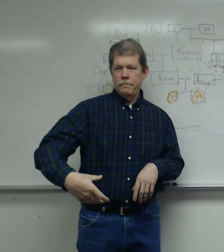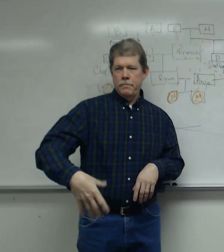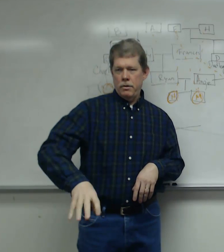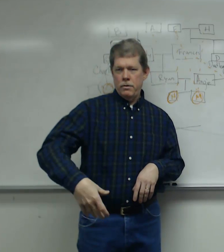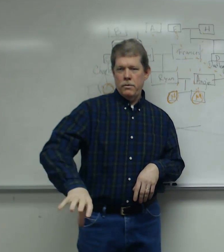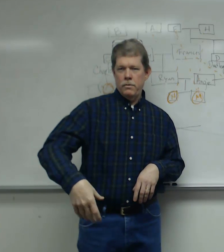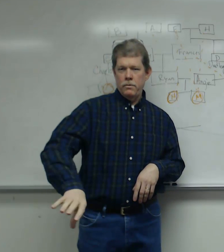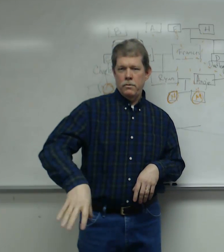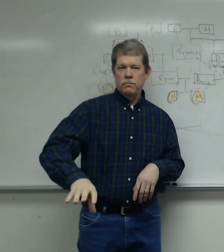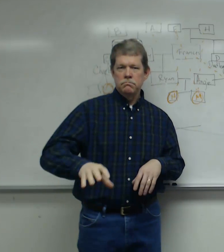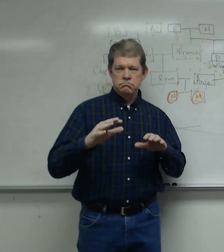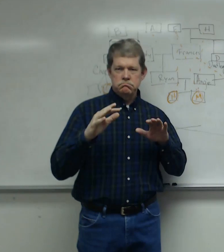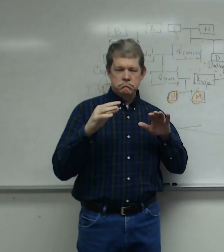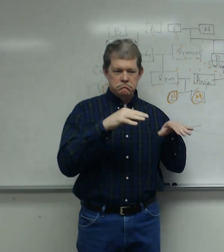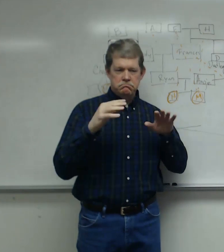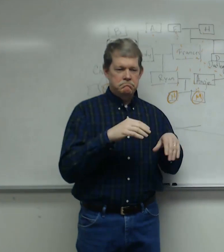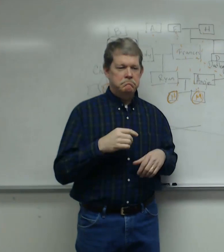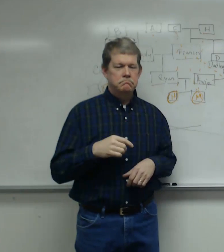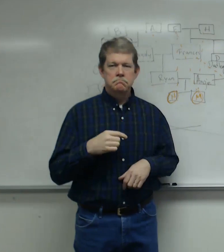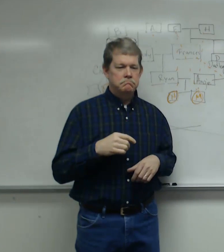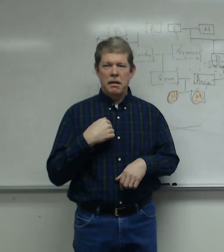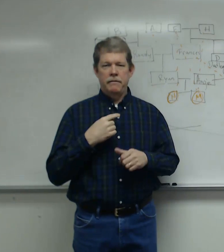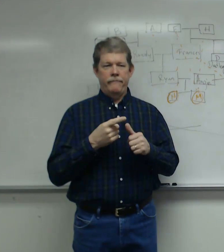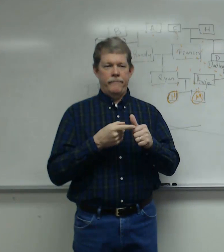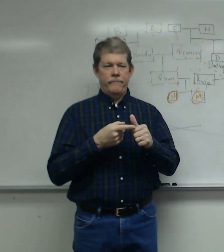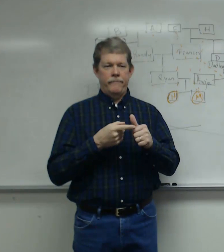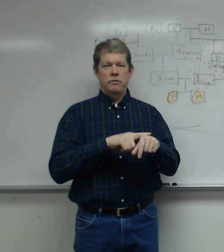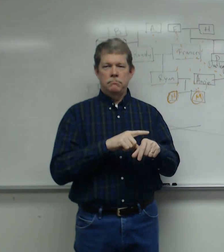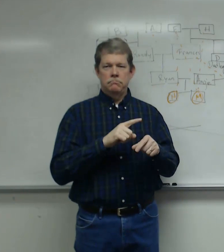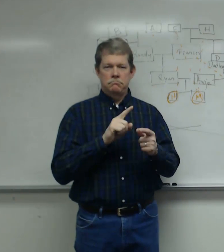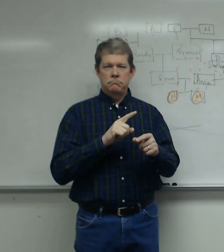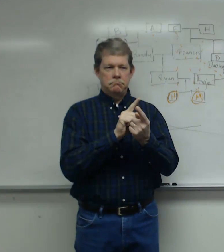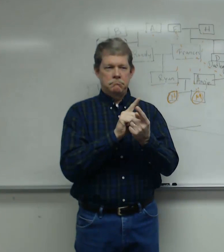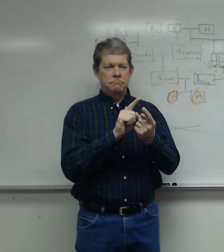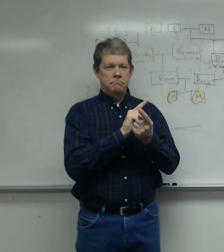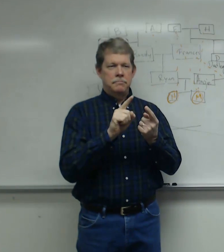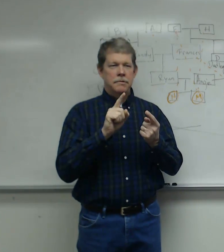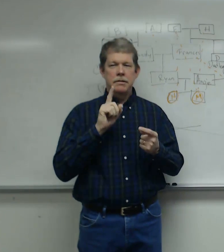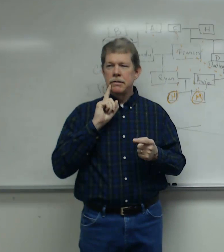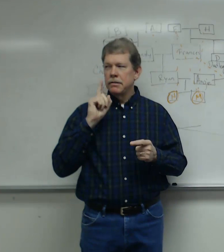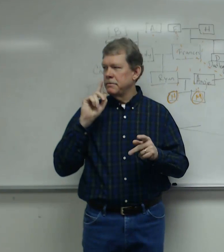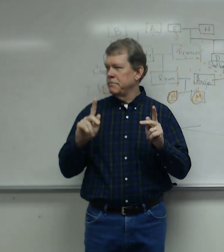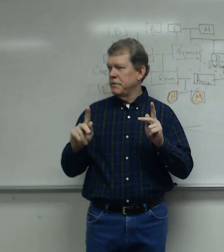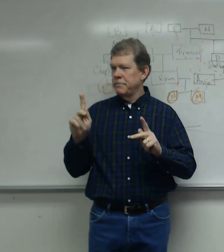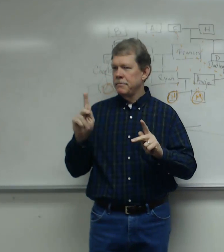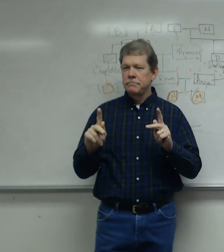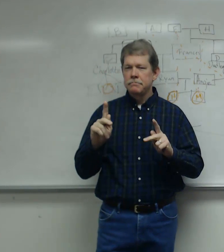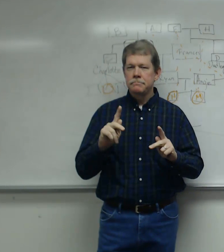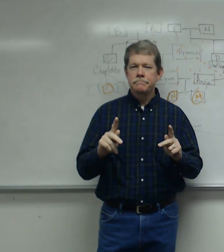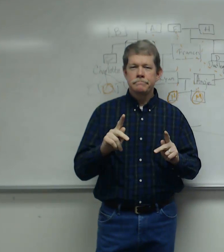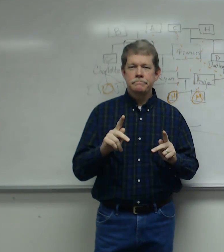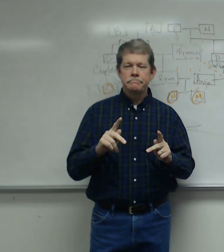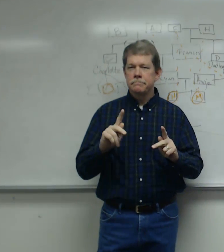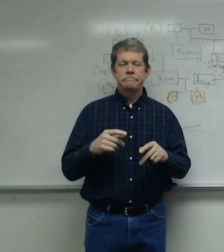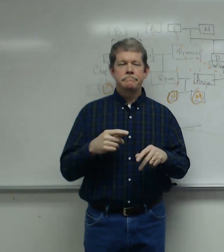Went to the Deaf Bowling League one night. And it was my first time to come in and meet some deaf folks